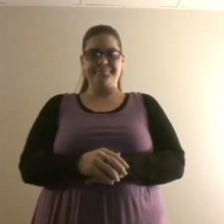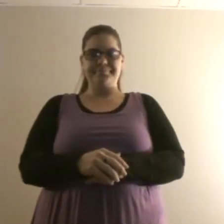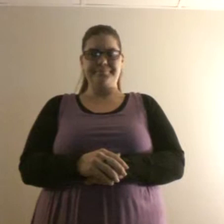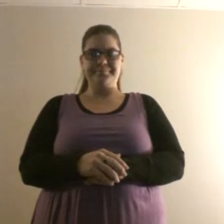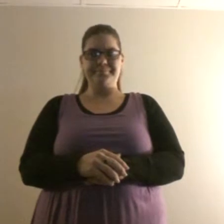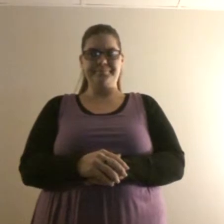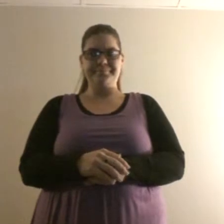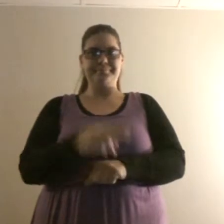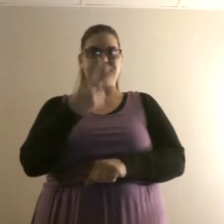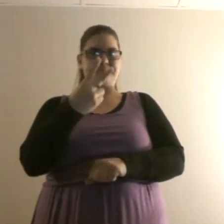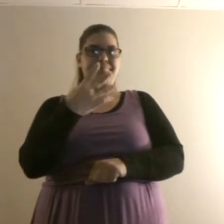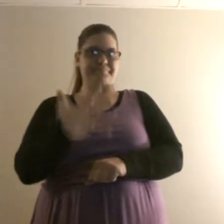2/5 were what we call patriots.